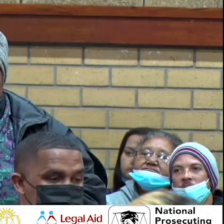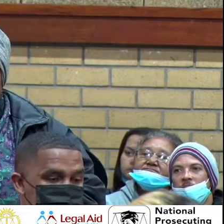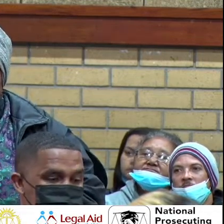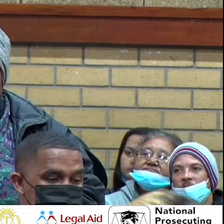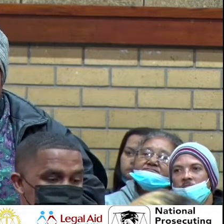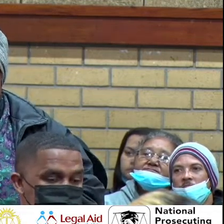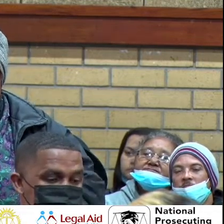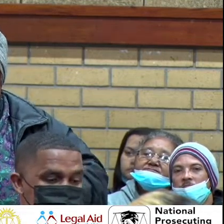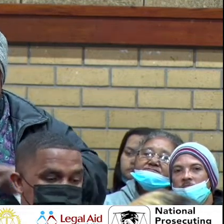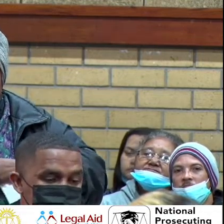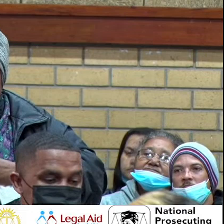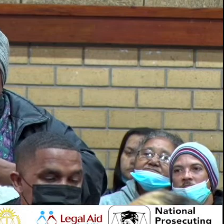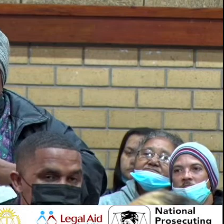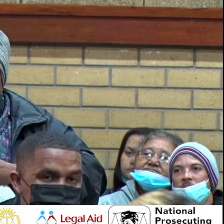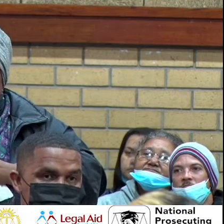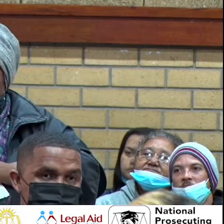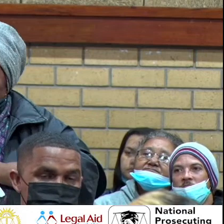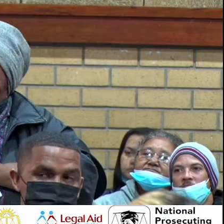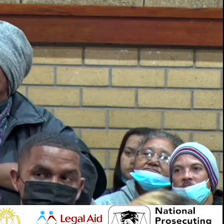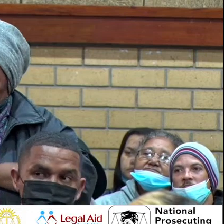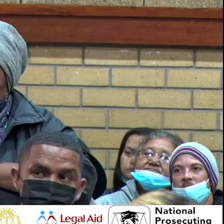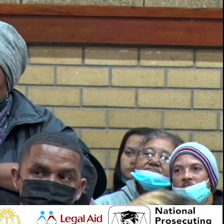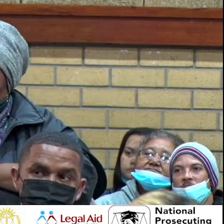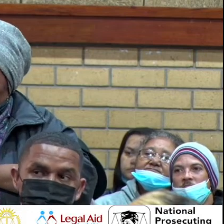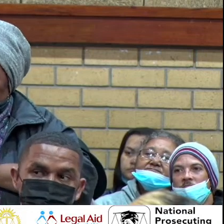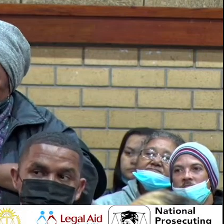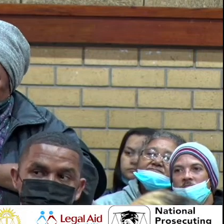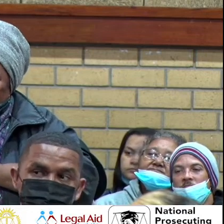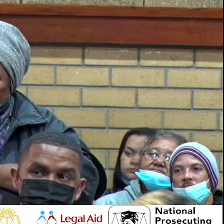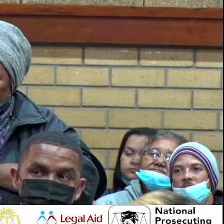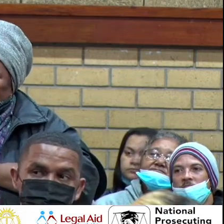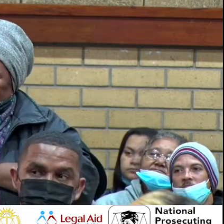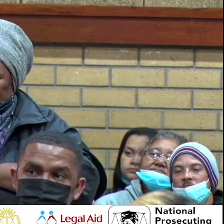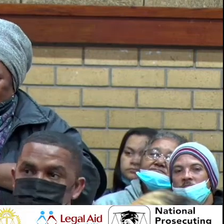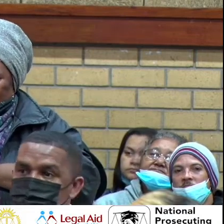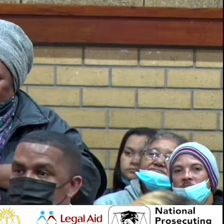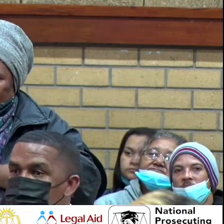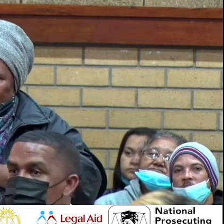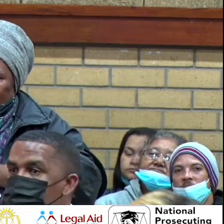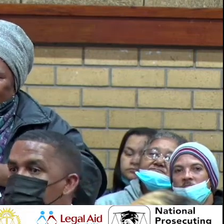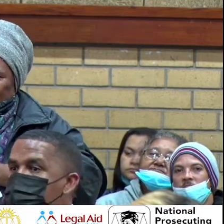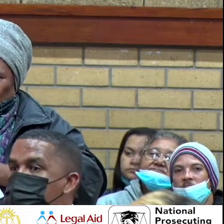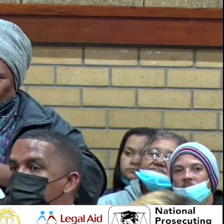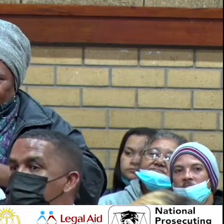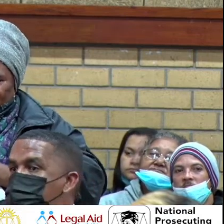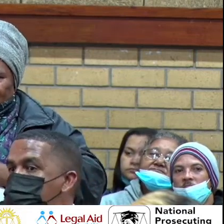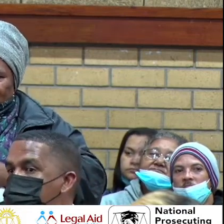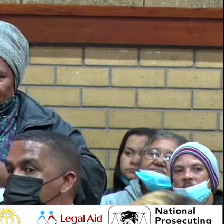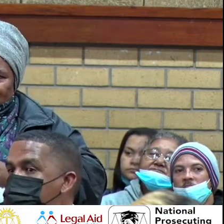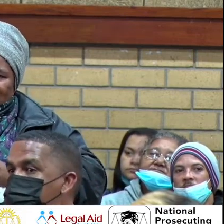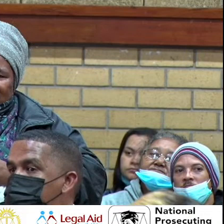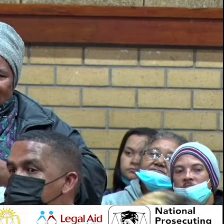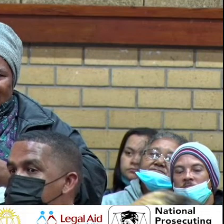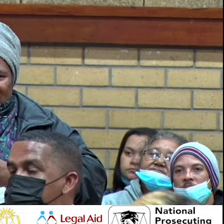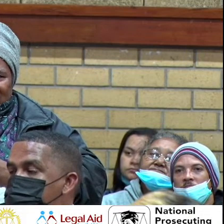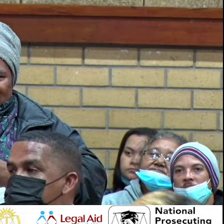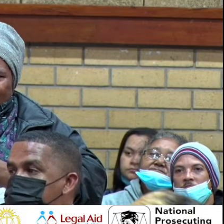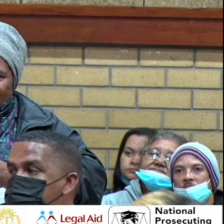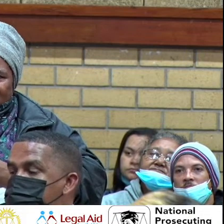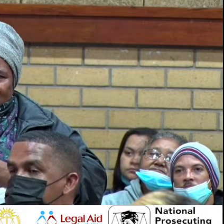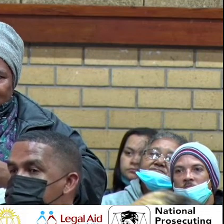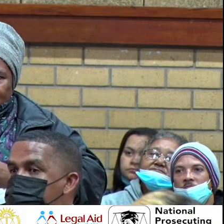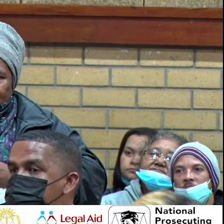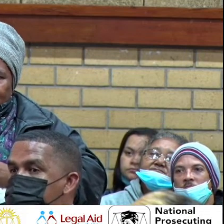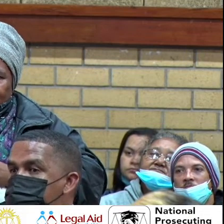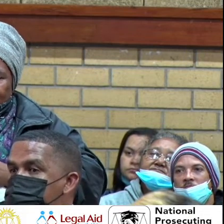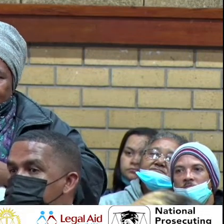fighter for London. I'm begging each department, ephethe abecuphi, CIDs guys.